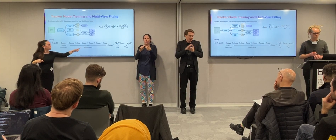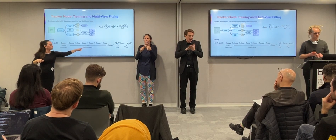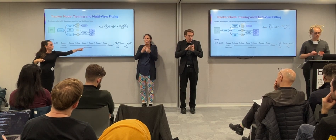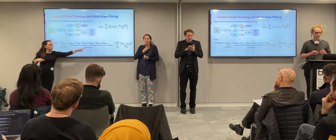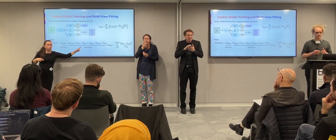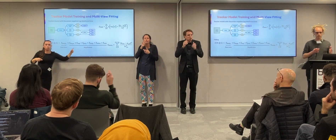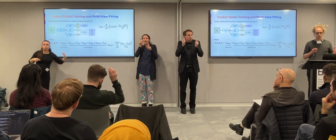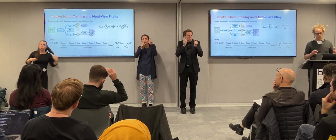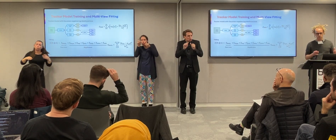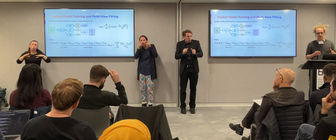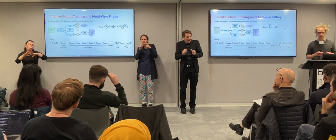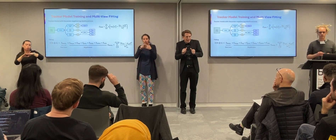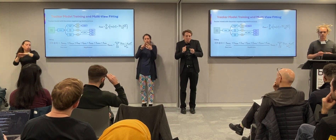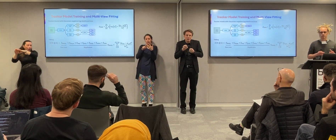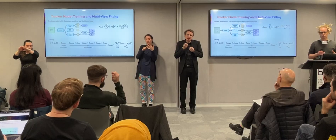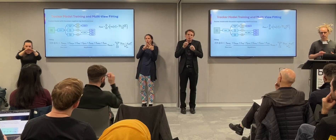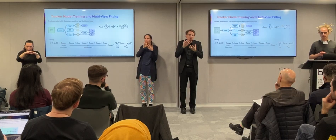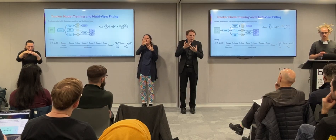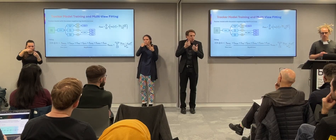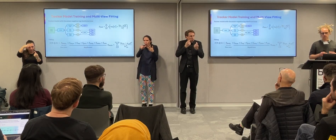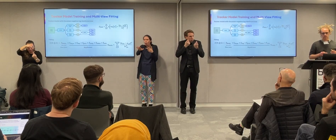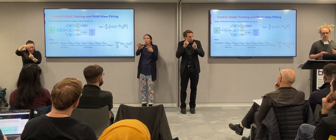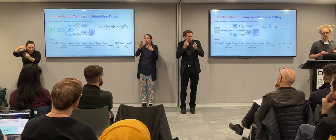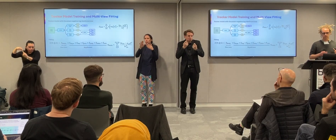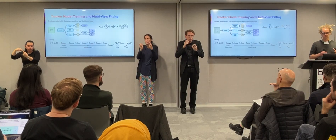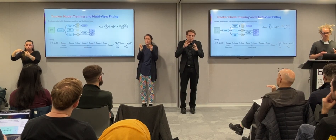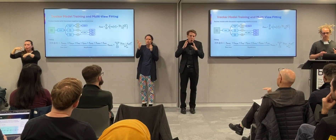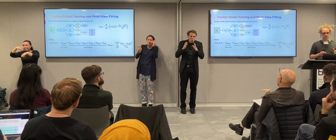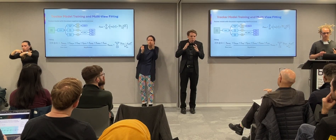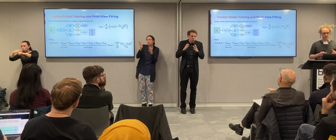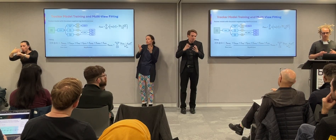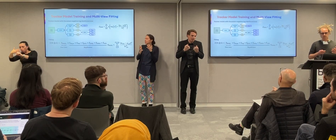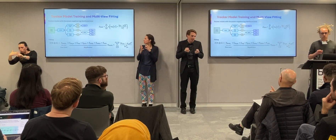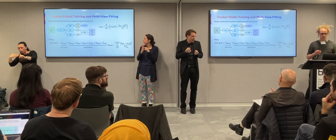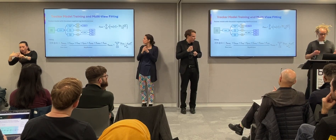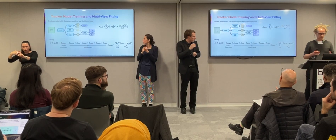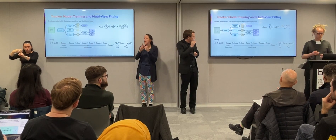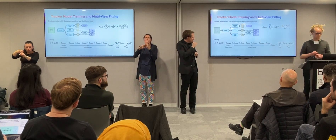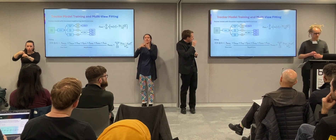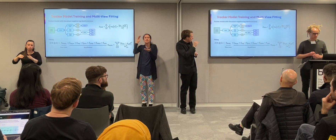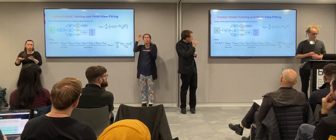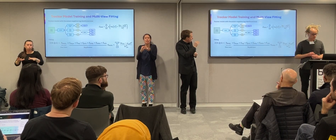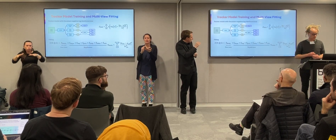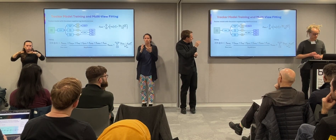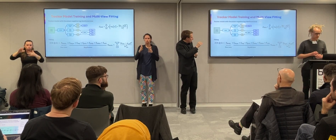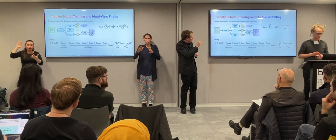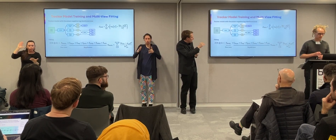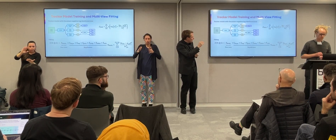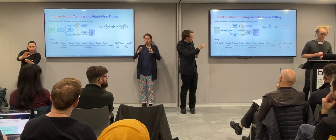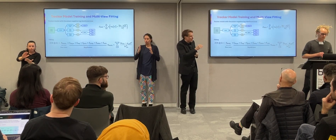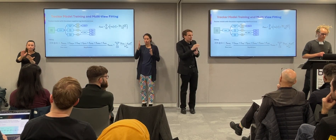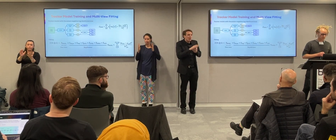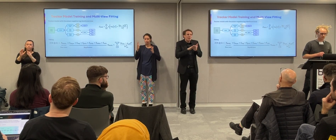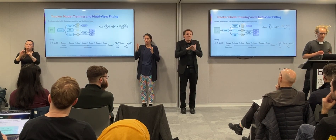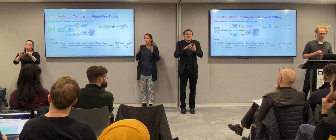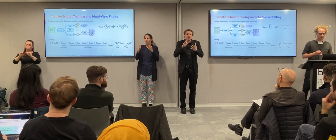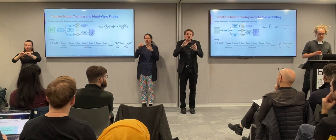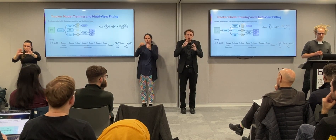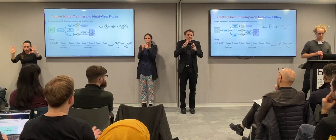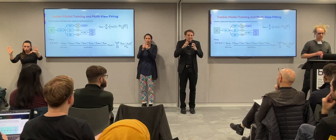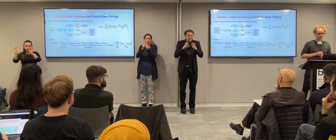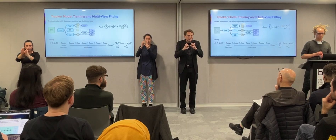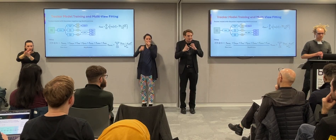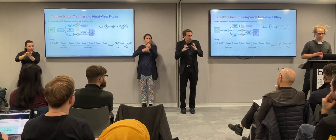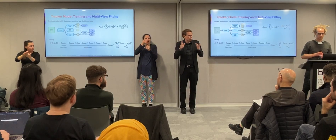pose, and a temporal prior that makes sure that there's less jitter in the final